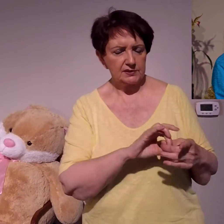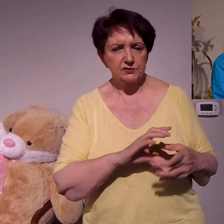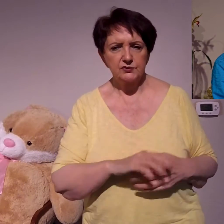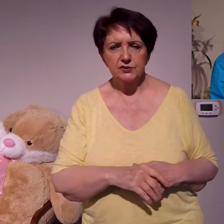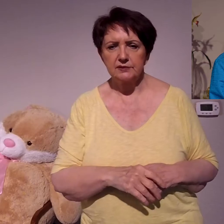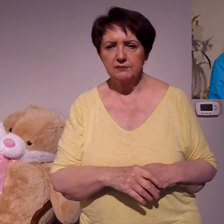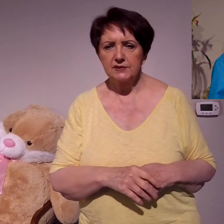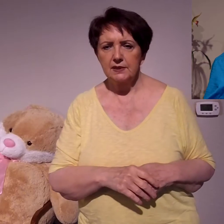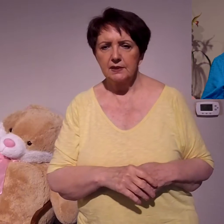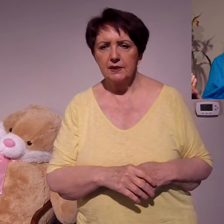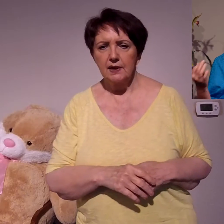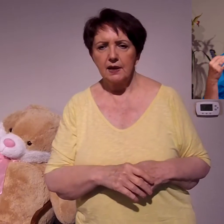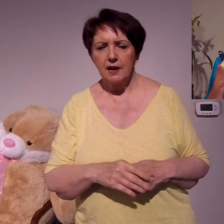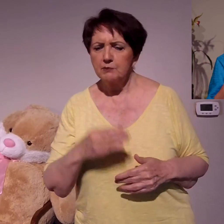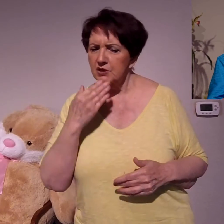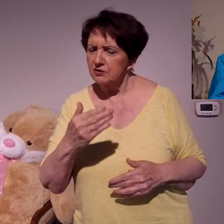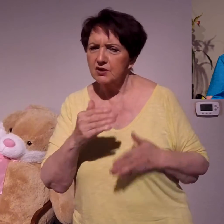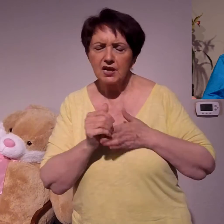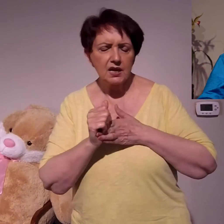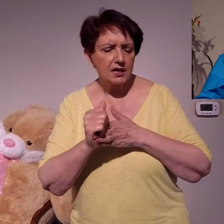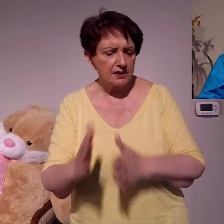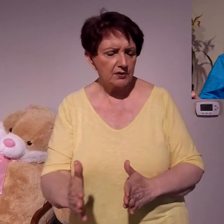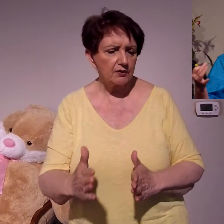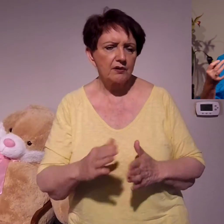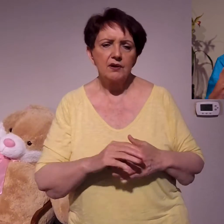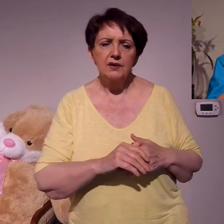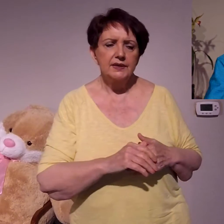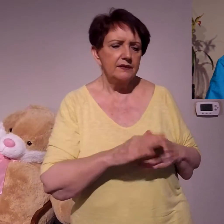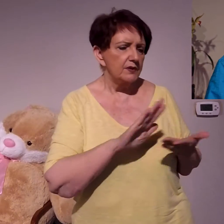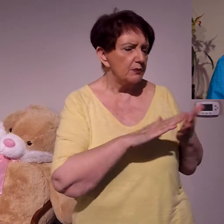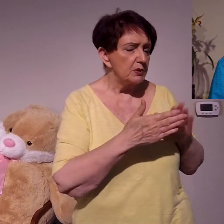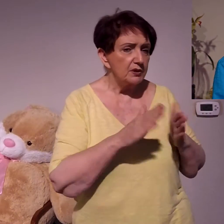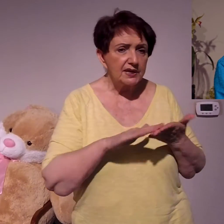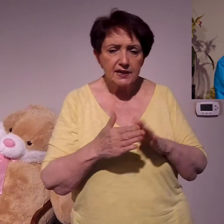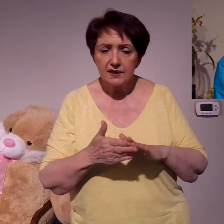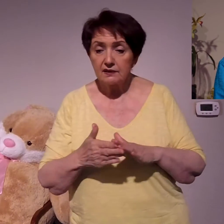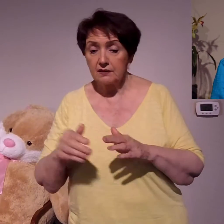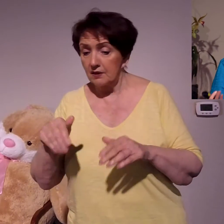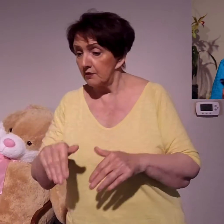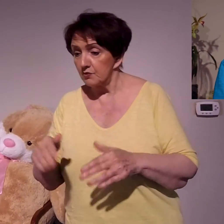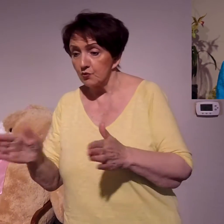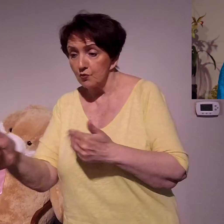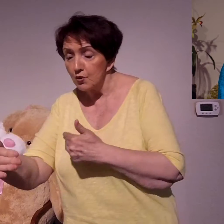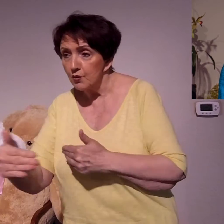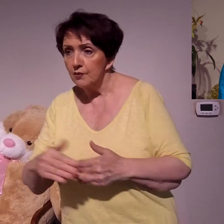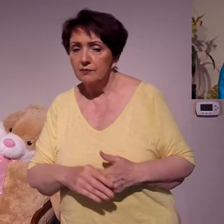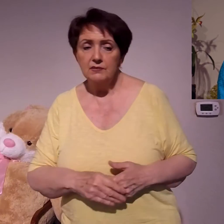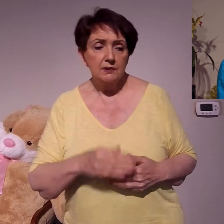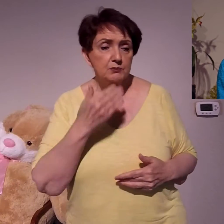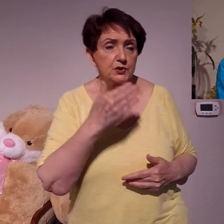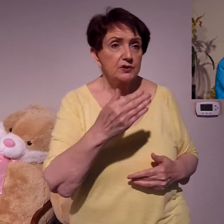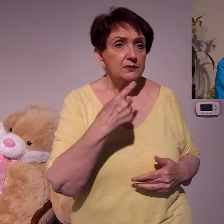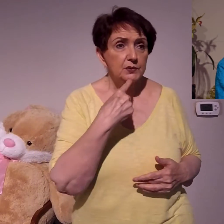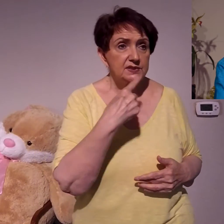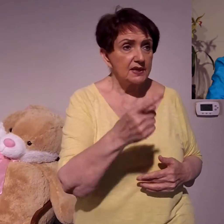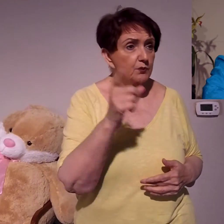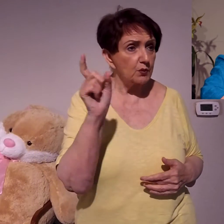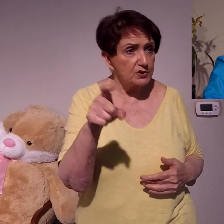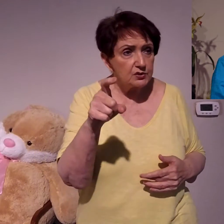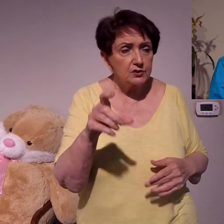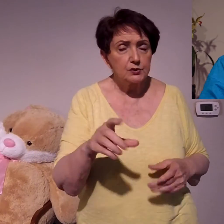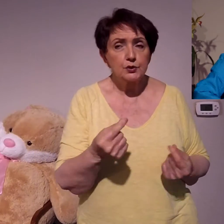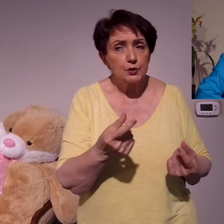am great as a leader in a room. I'm great as a leader in the community. I'm good with, saying what I think we should do